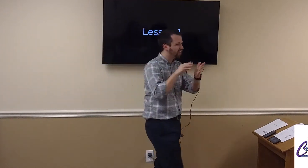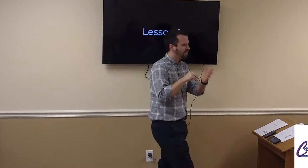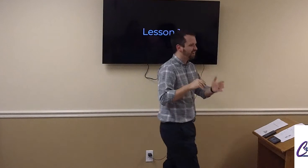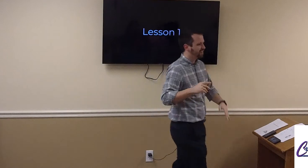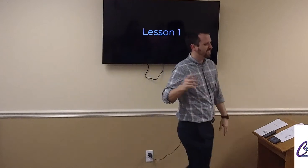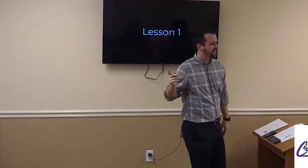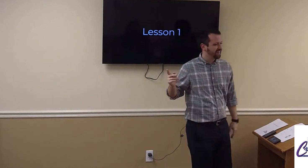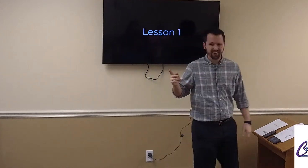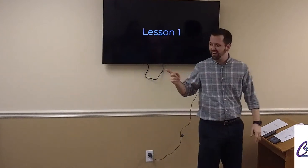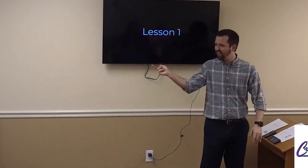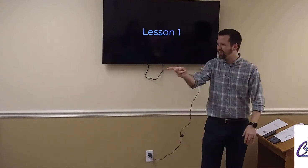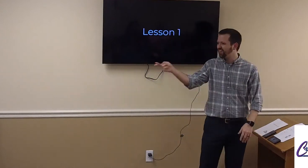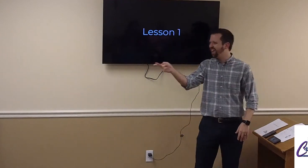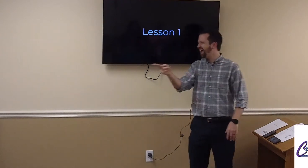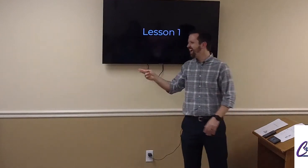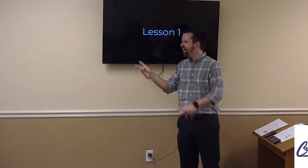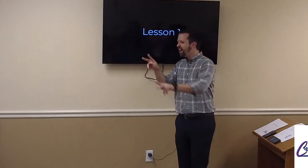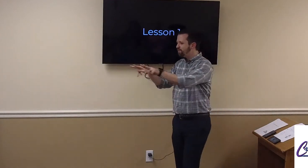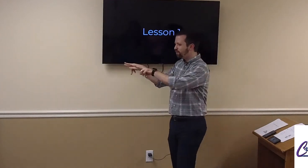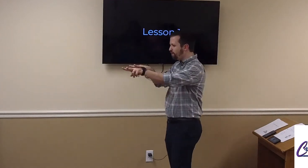These two were having a little conversation. Oh, the two that had.